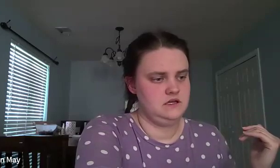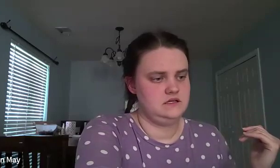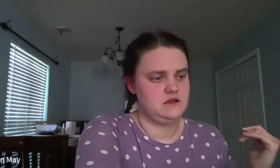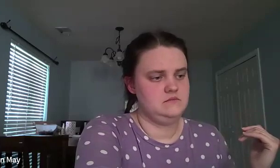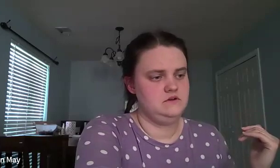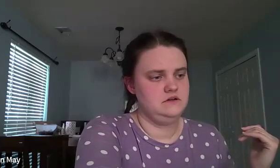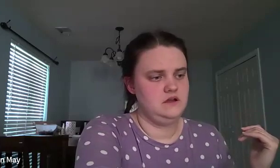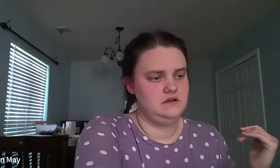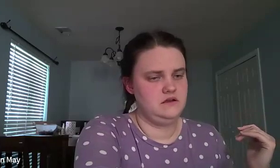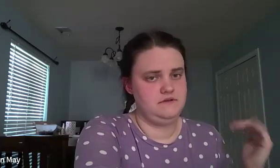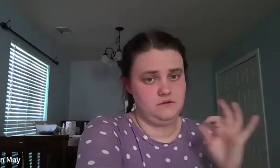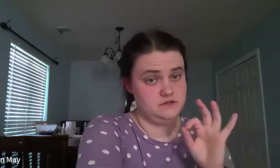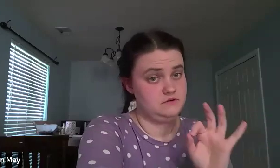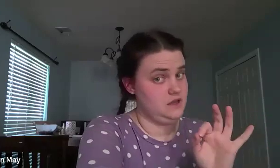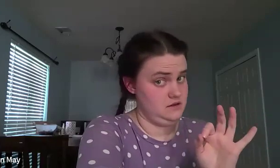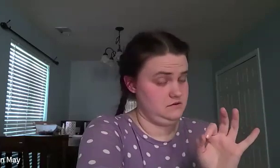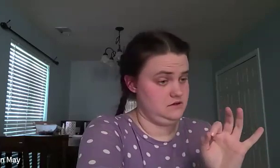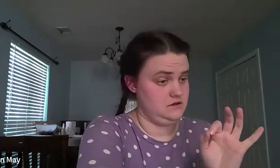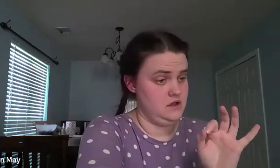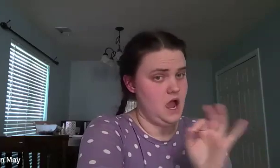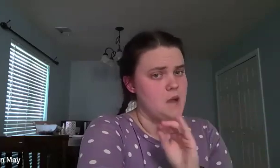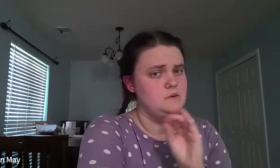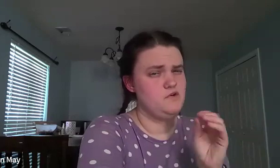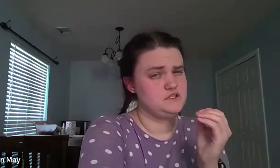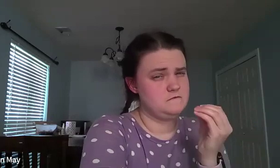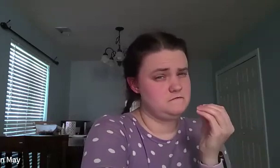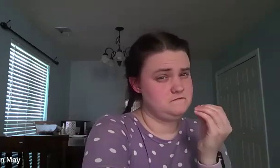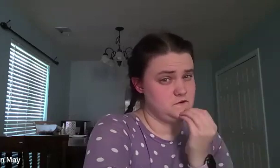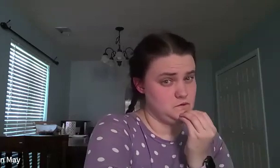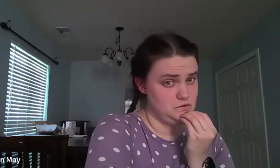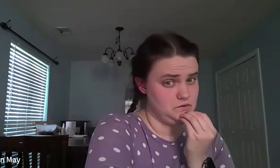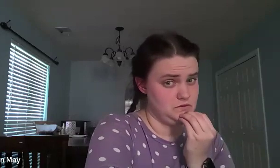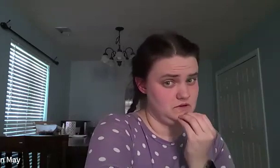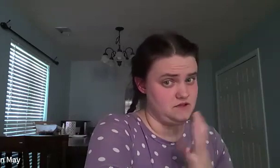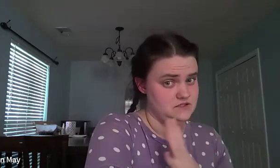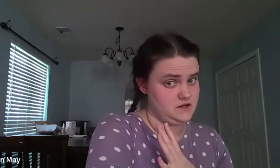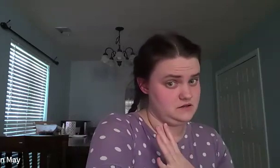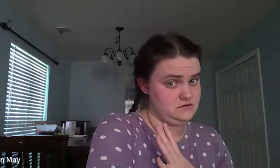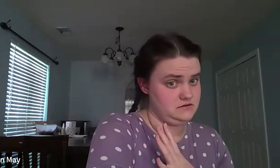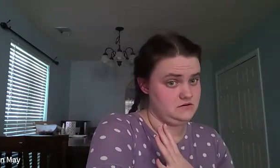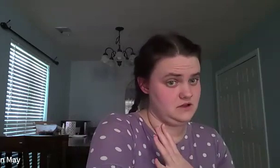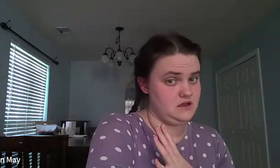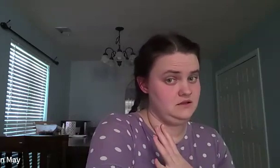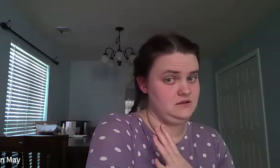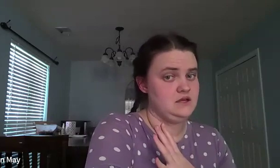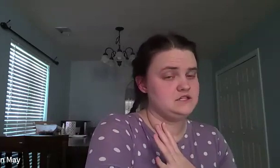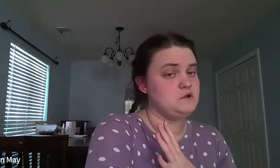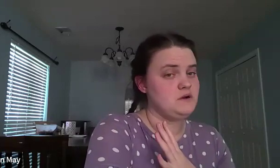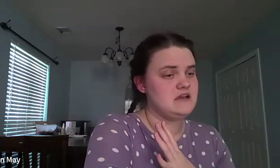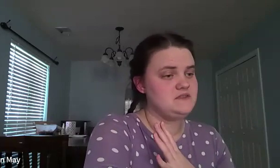is I'm going to kind of, if everyone's okay with it, I'm going to move on to food. That's fine. Okay. Because we always have at the